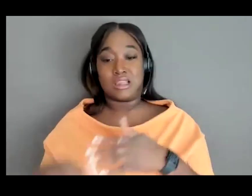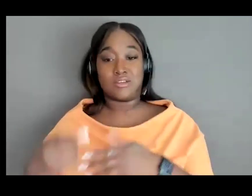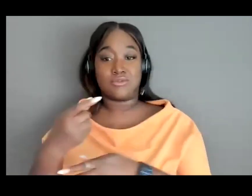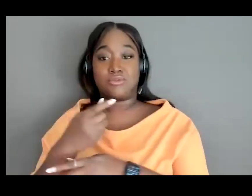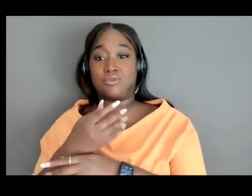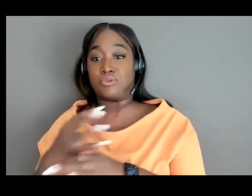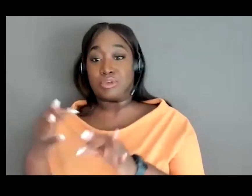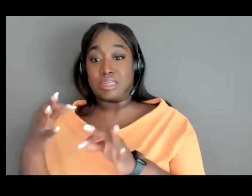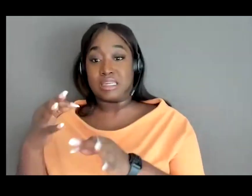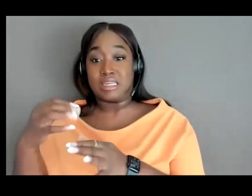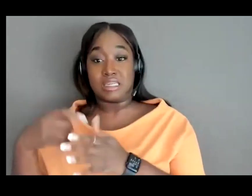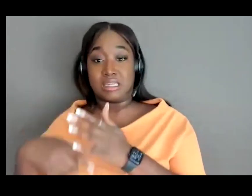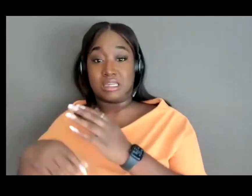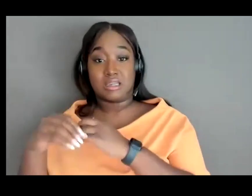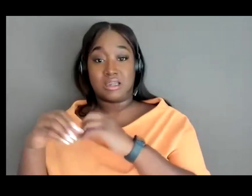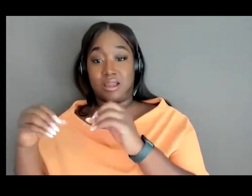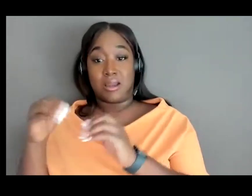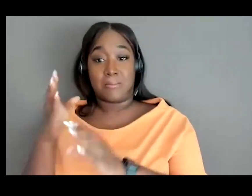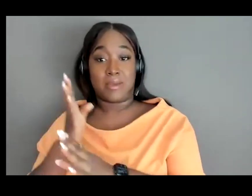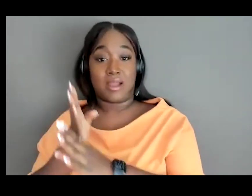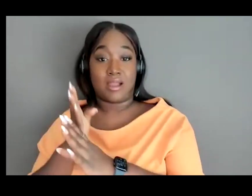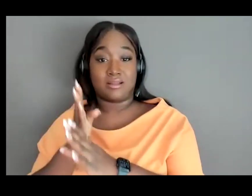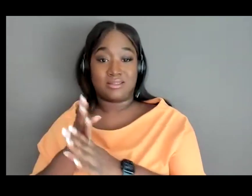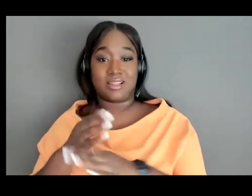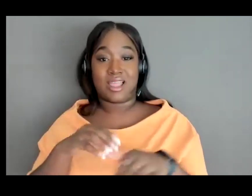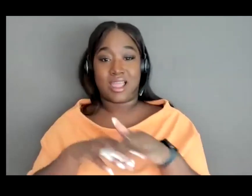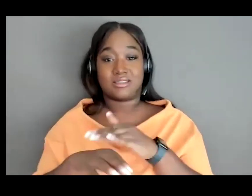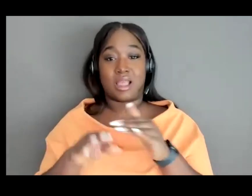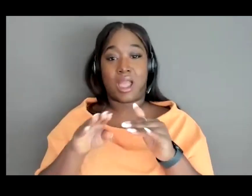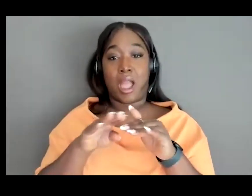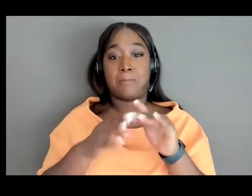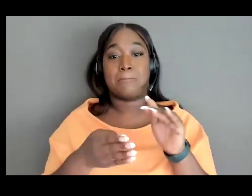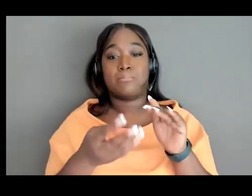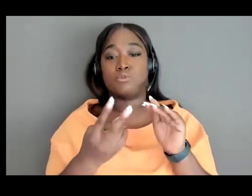down. It goes down by 2% instead of 5%.